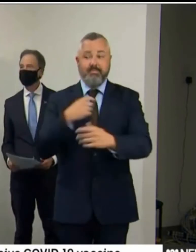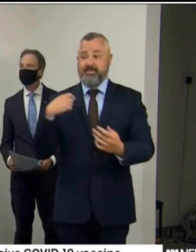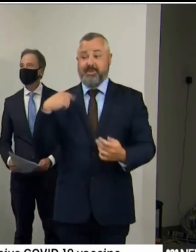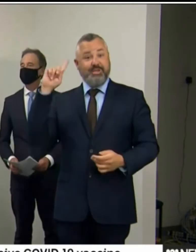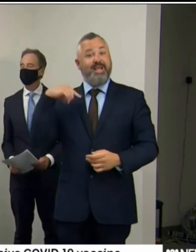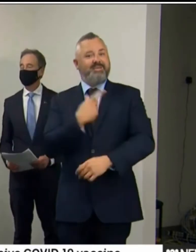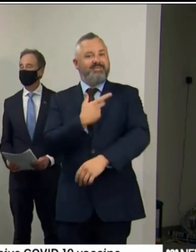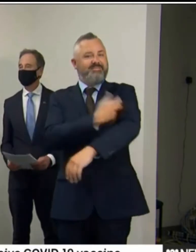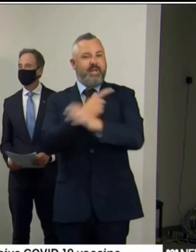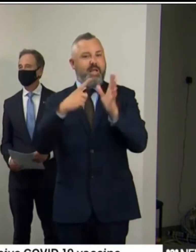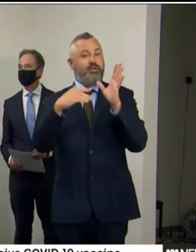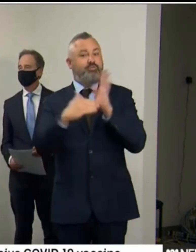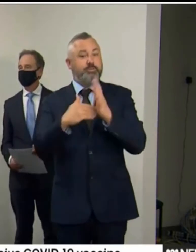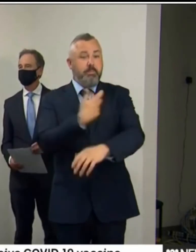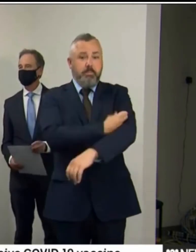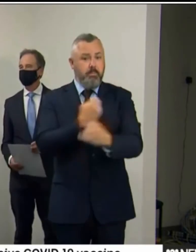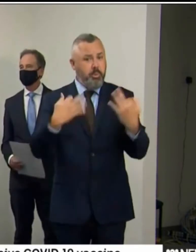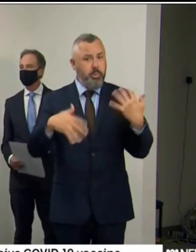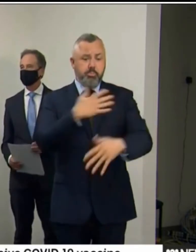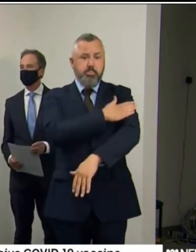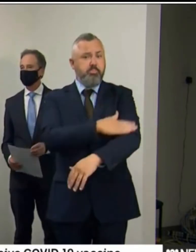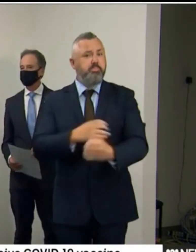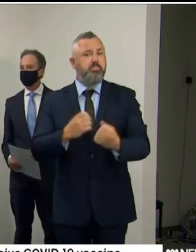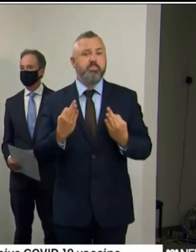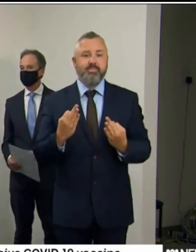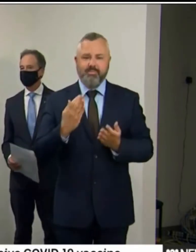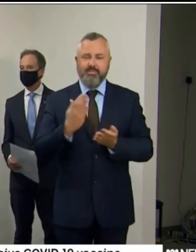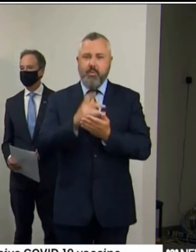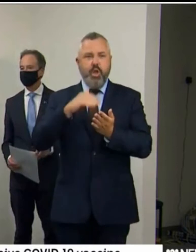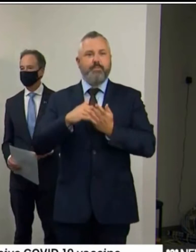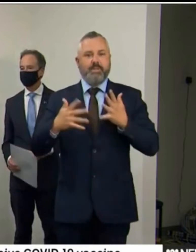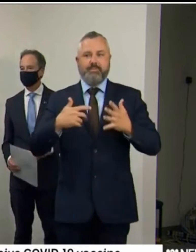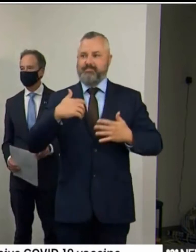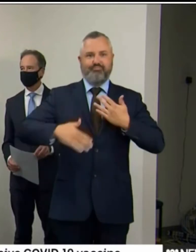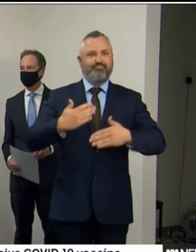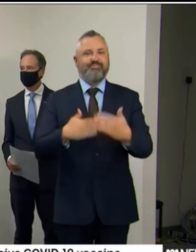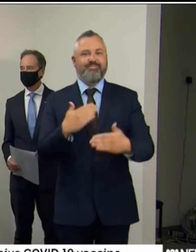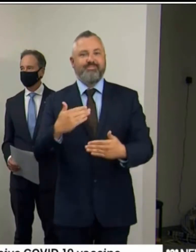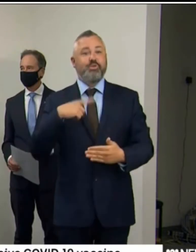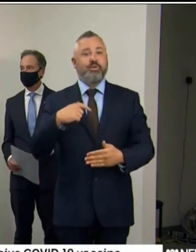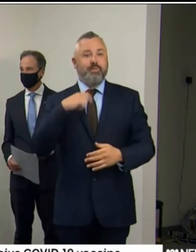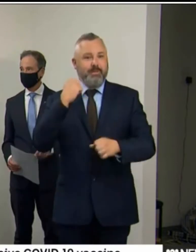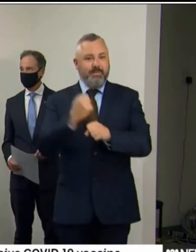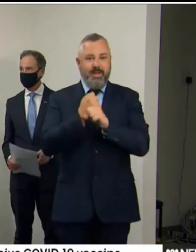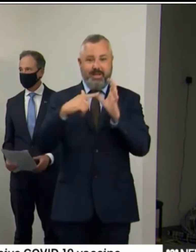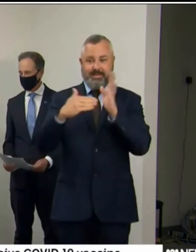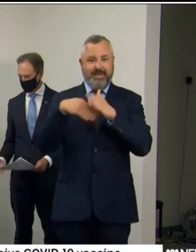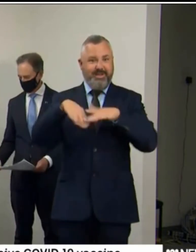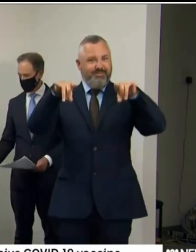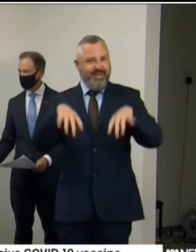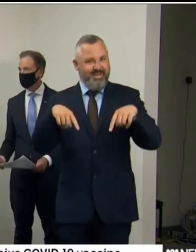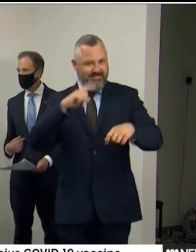either, this is going to be our workhorse because this is the vaccine that we're making here in Australia, and we'll